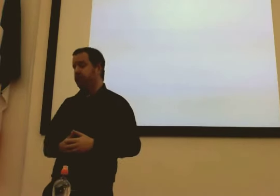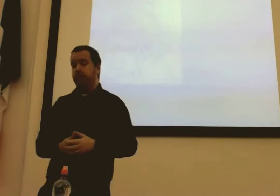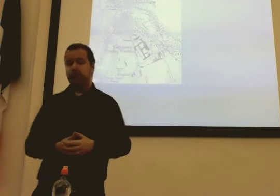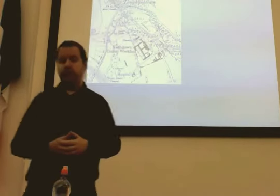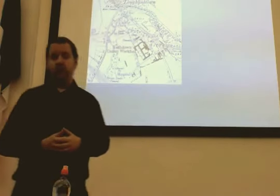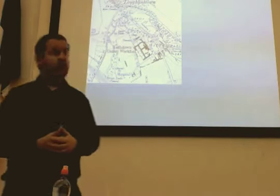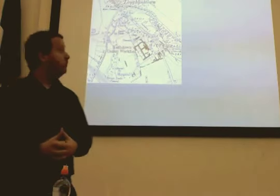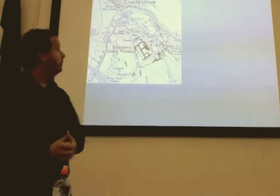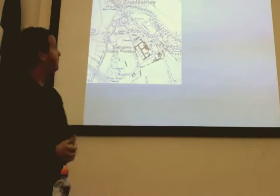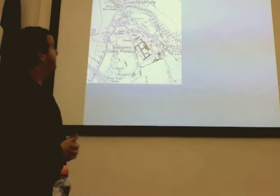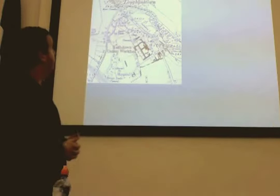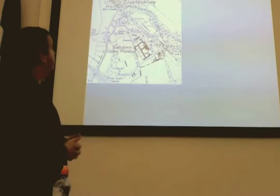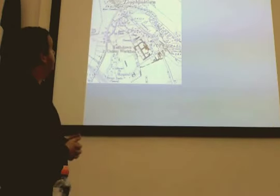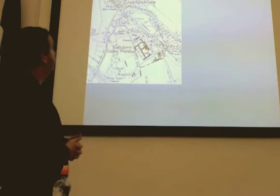in workhouse.